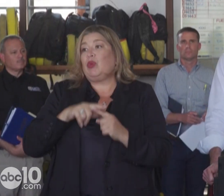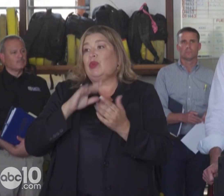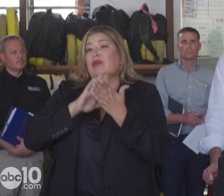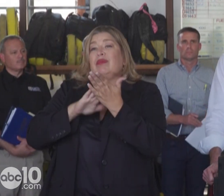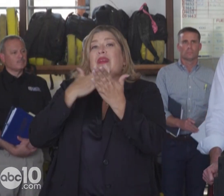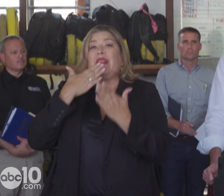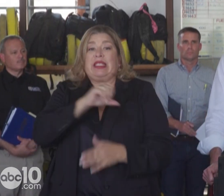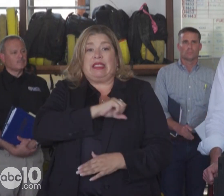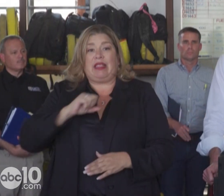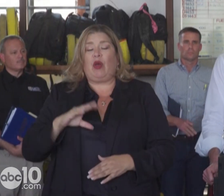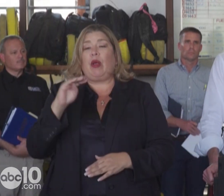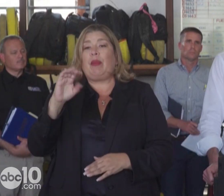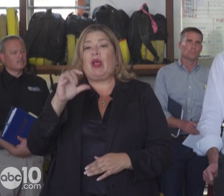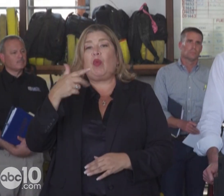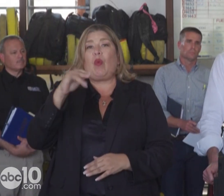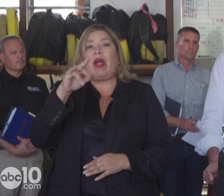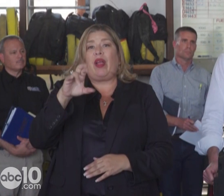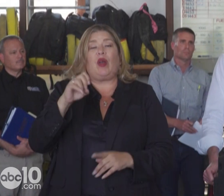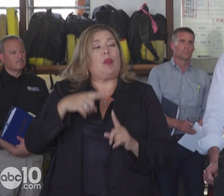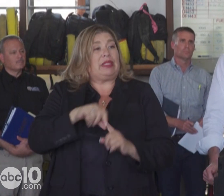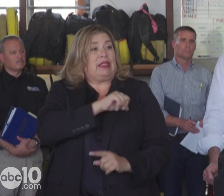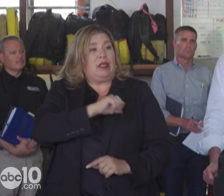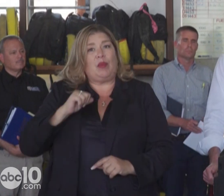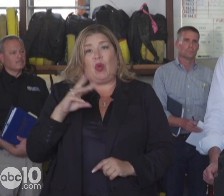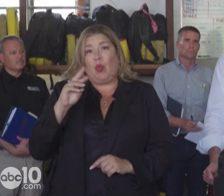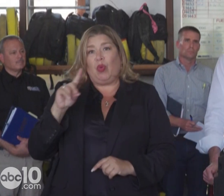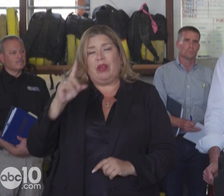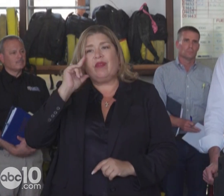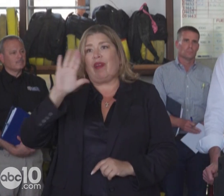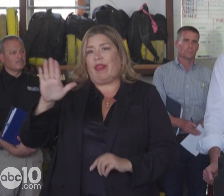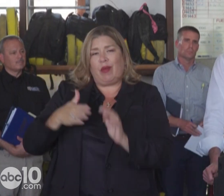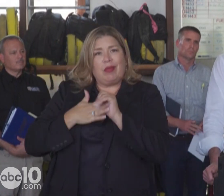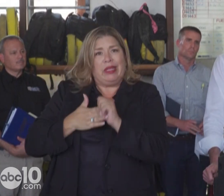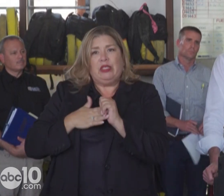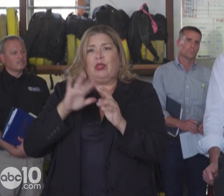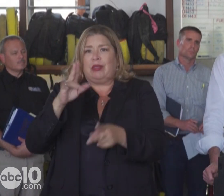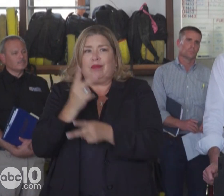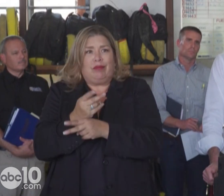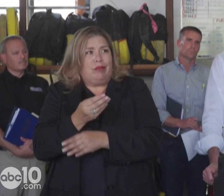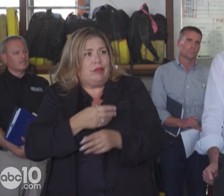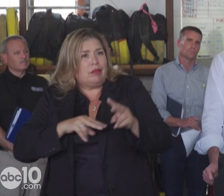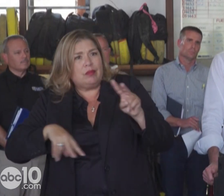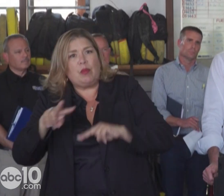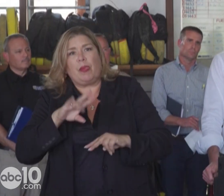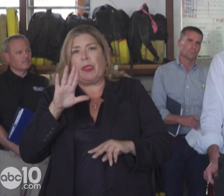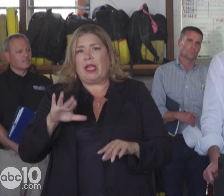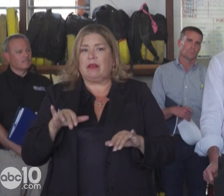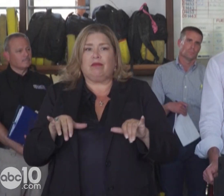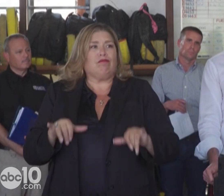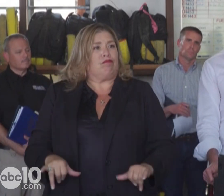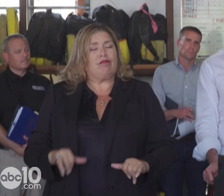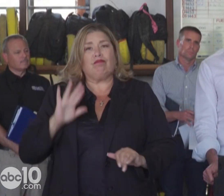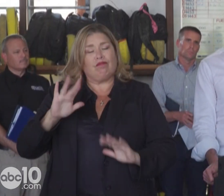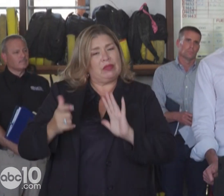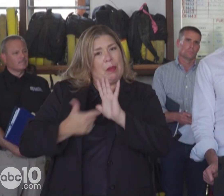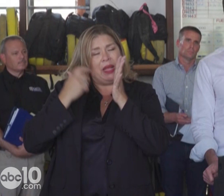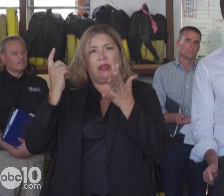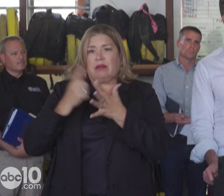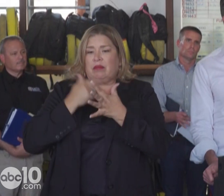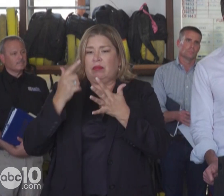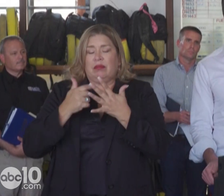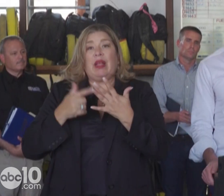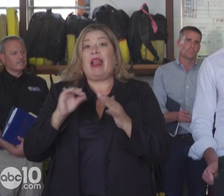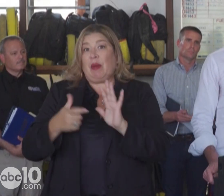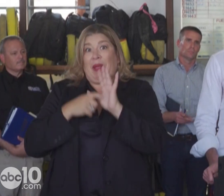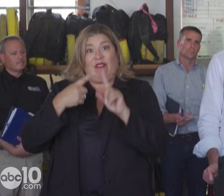Senator McGuire, Assemblyman Wood, for their leadership, their stewardship, for their steadfastness, for their demands of